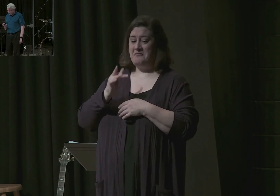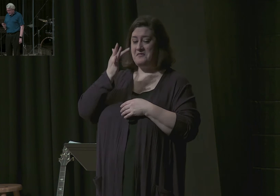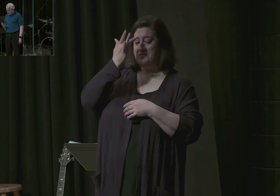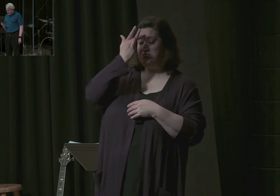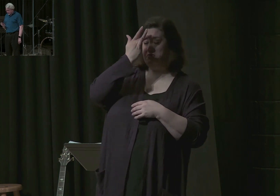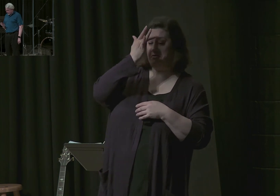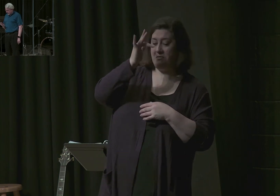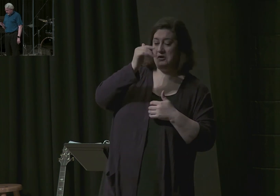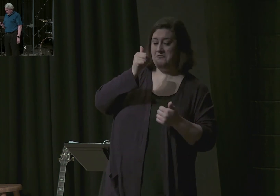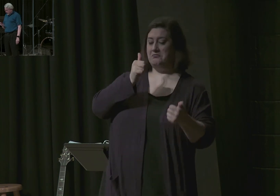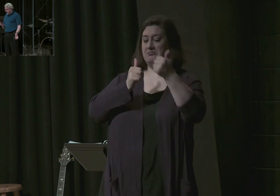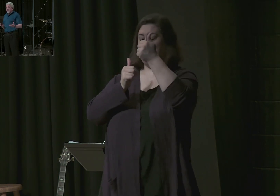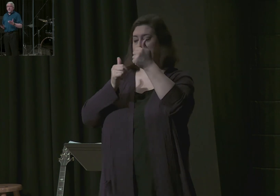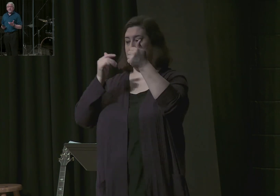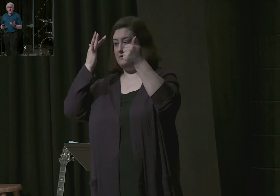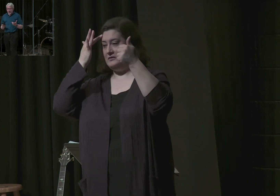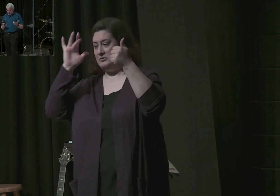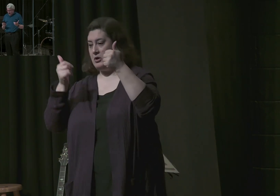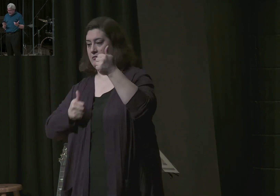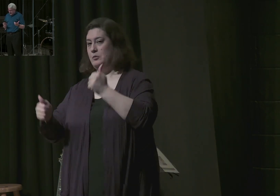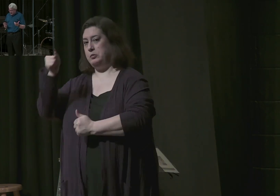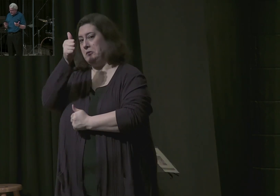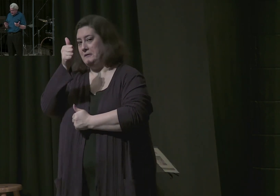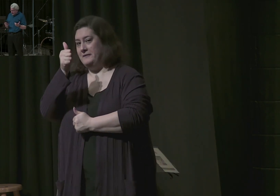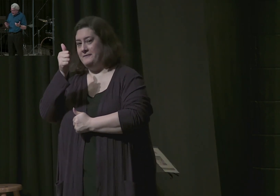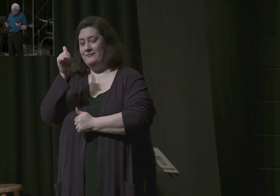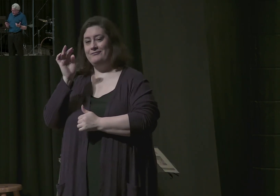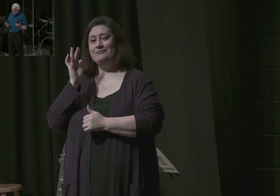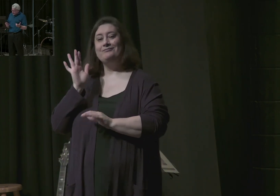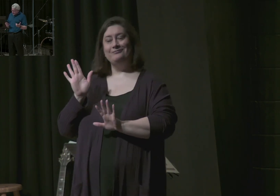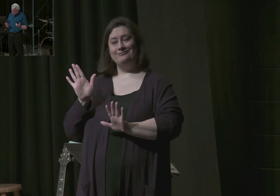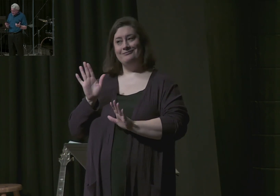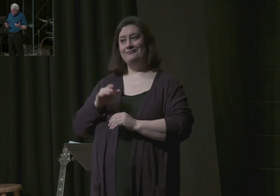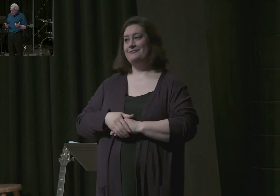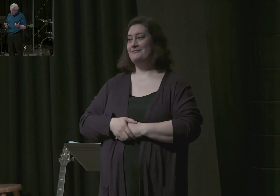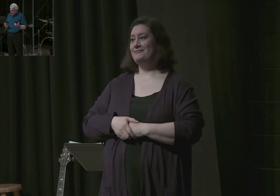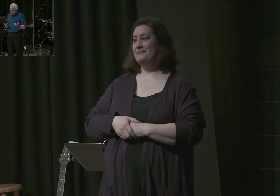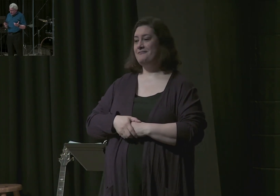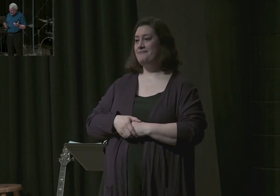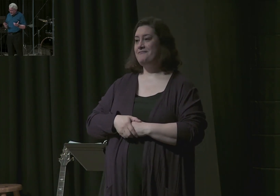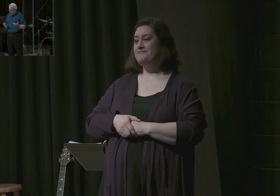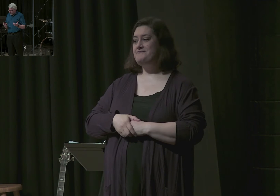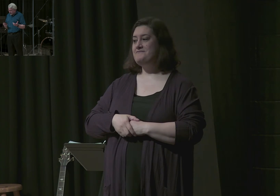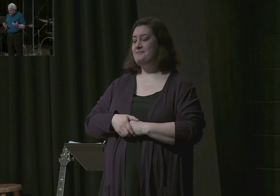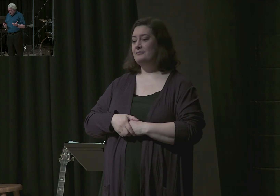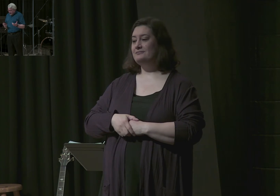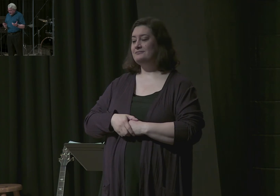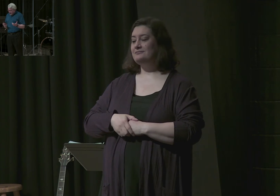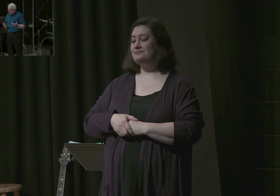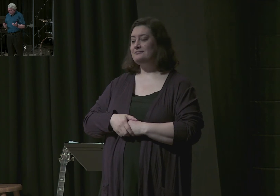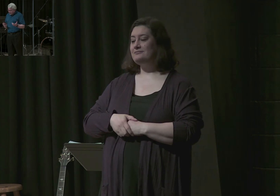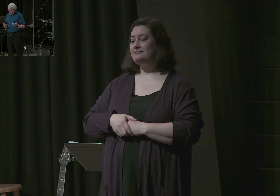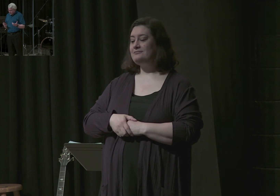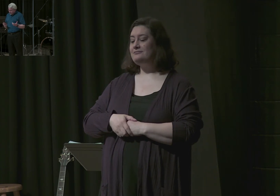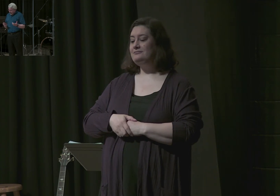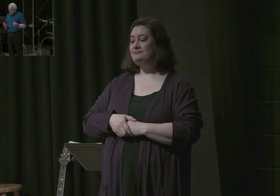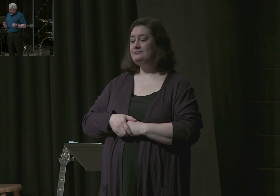quickly. Now, some speculate because he agreed because